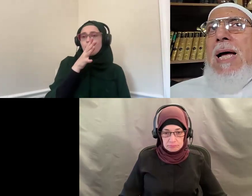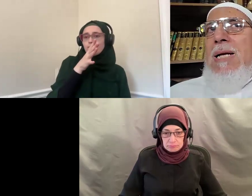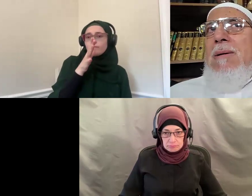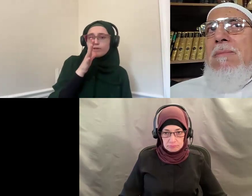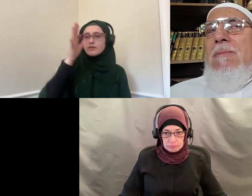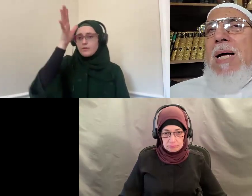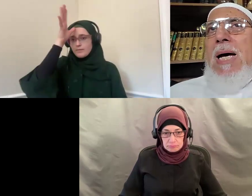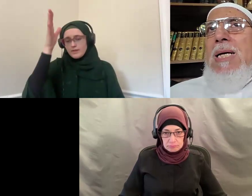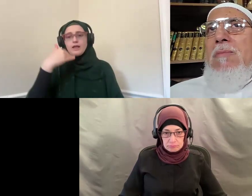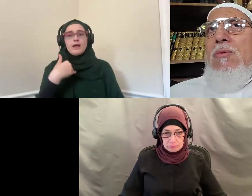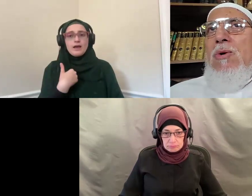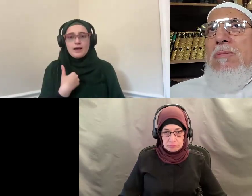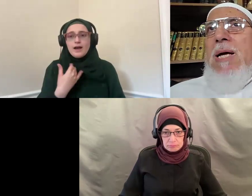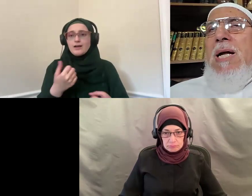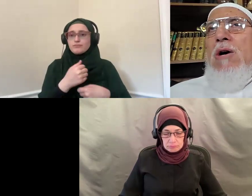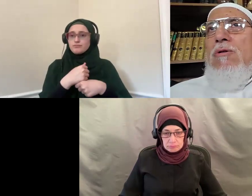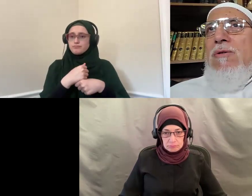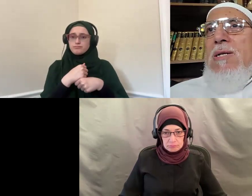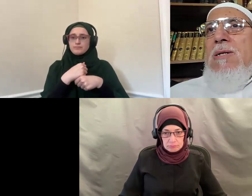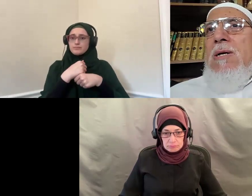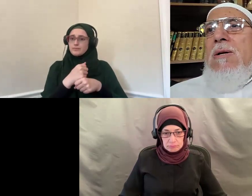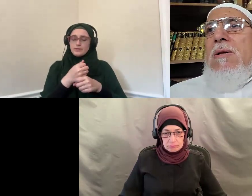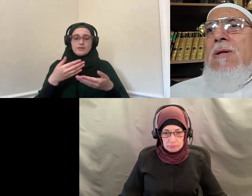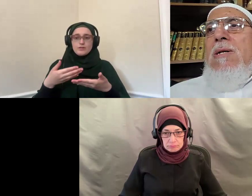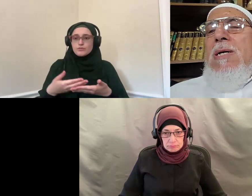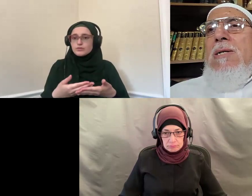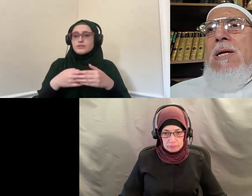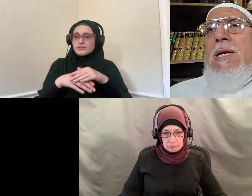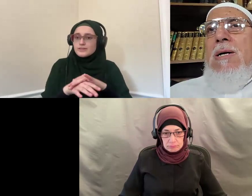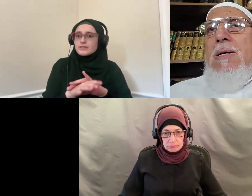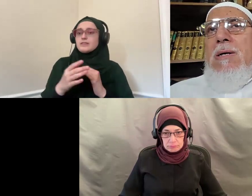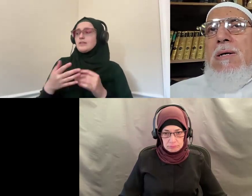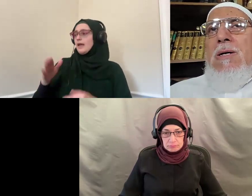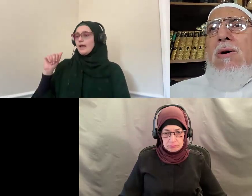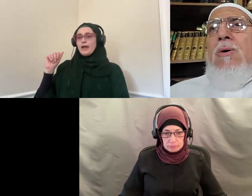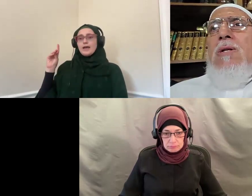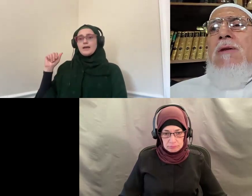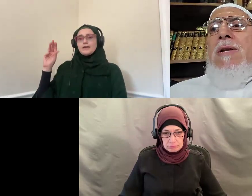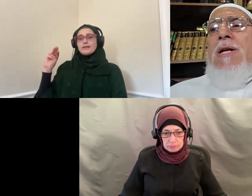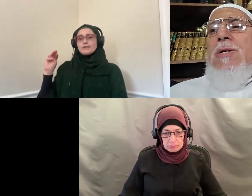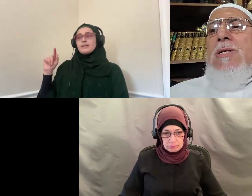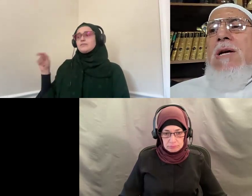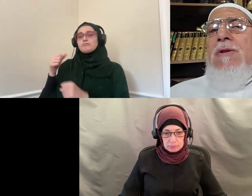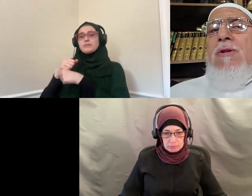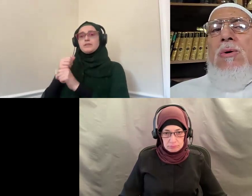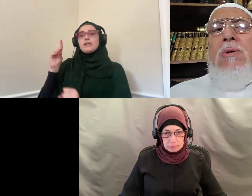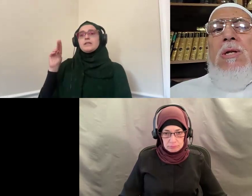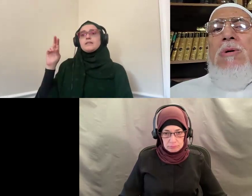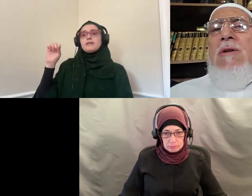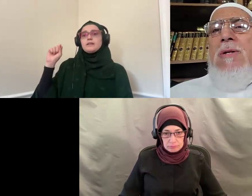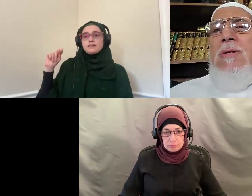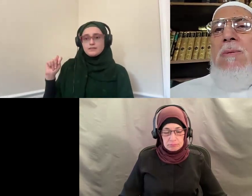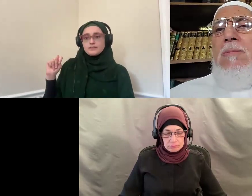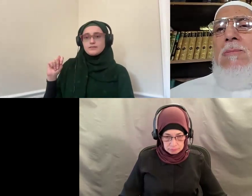is Adam. Adam was made out of dust. This is clear in all the revelations given to all